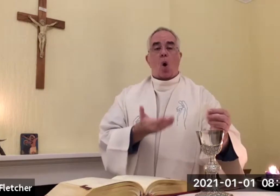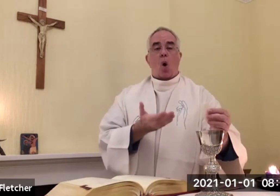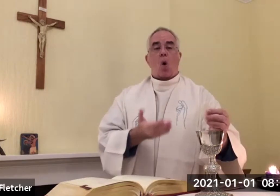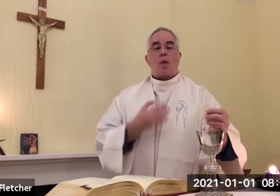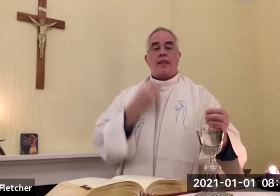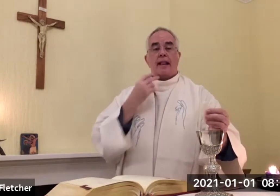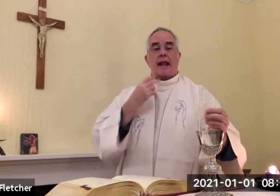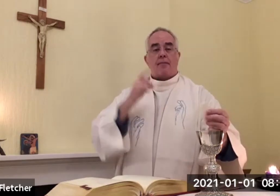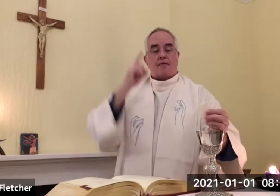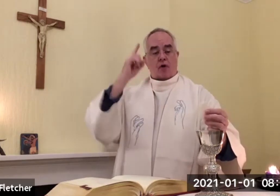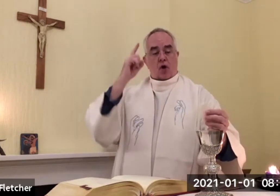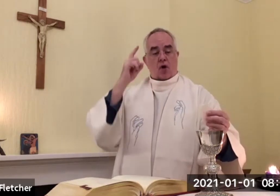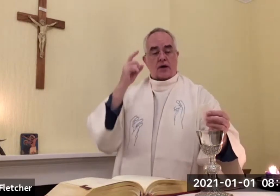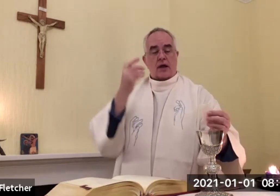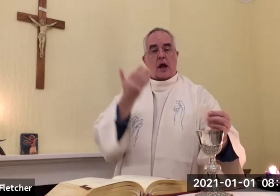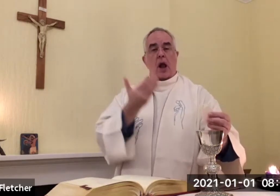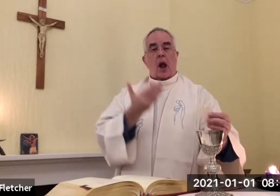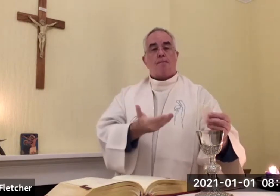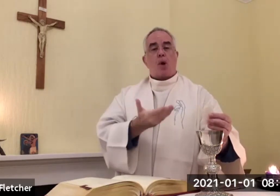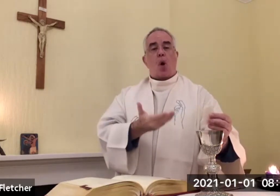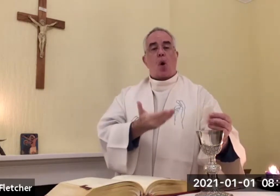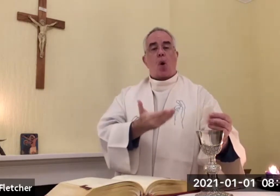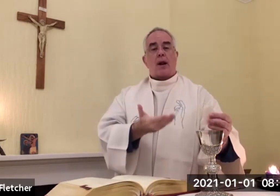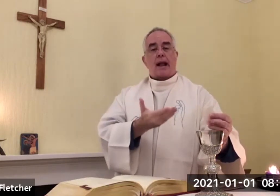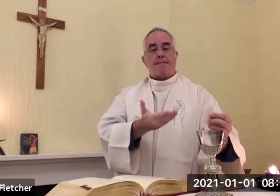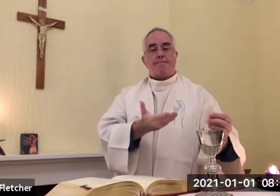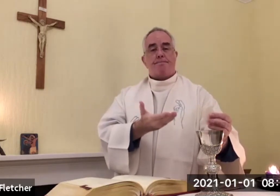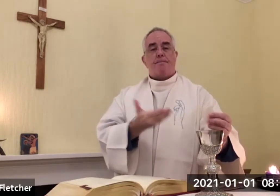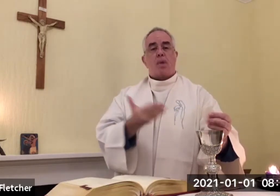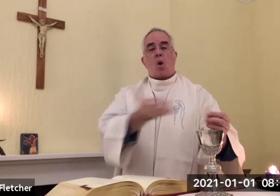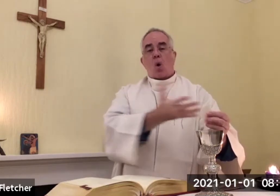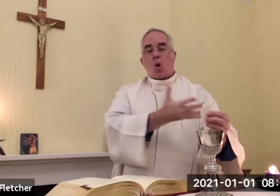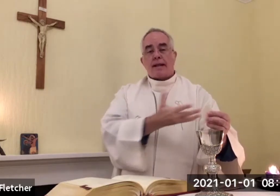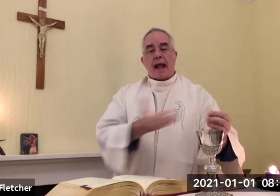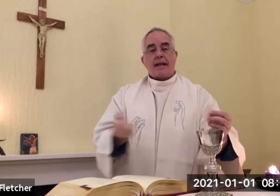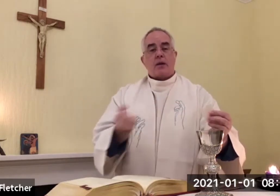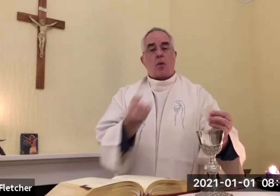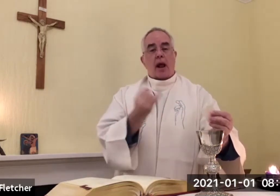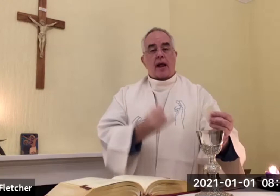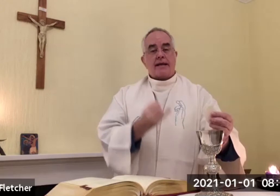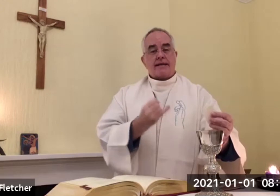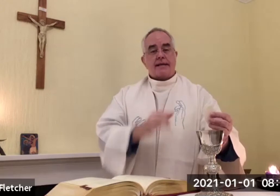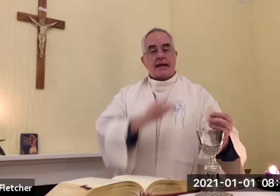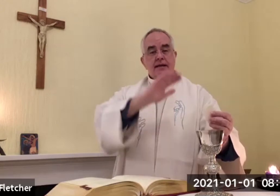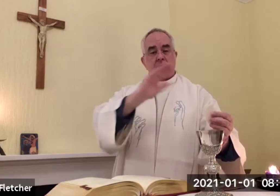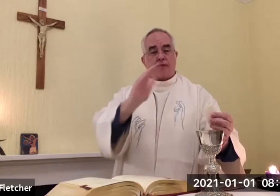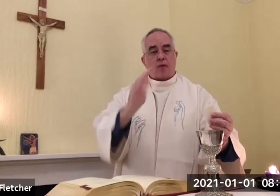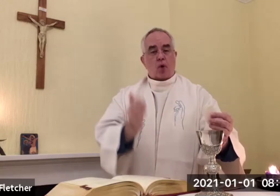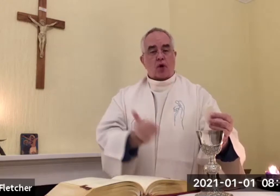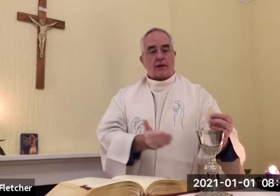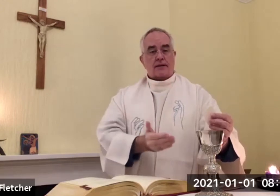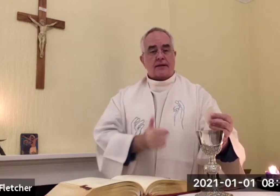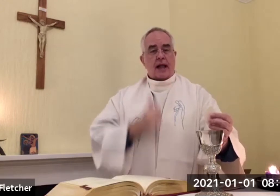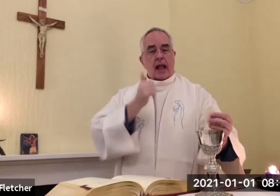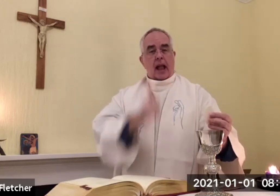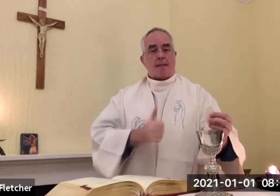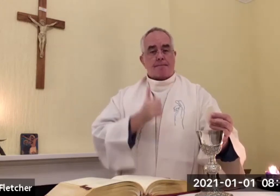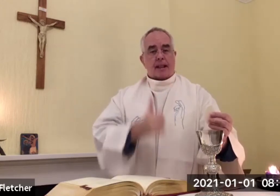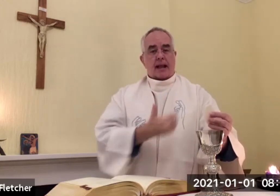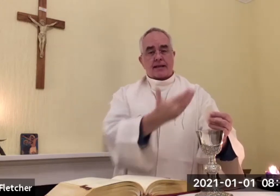Behold the Lamb of God, behold him who takes away sins of the world. Blessed